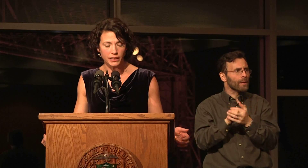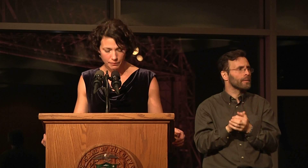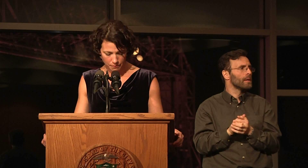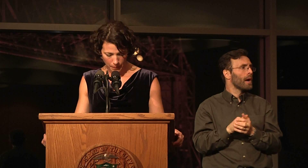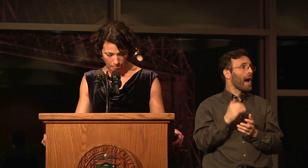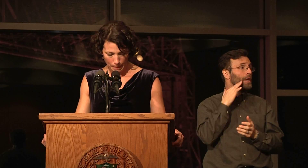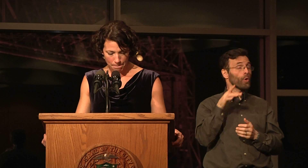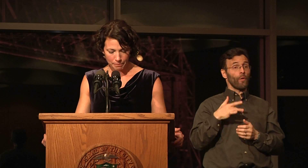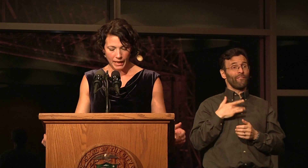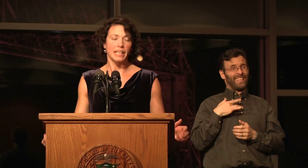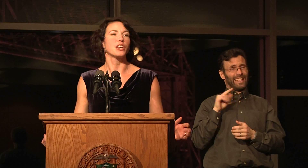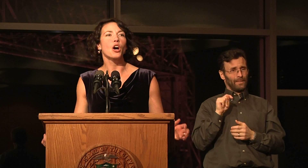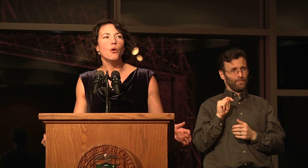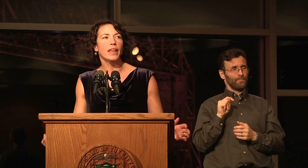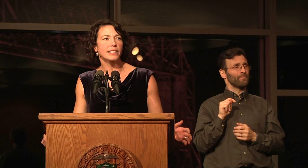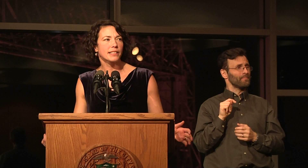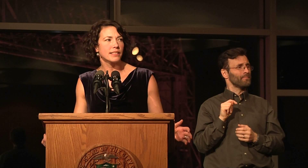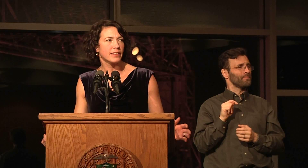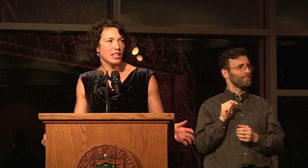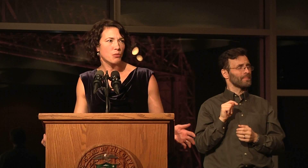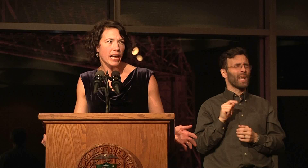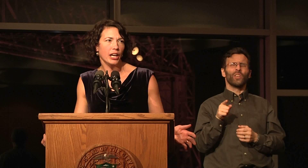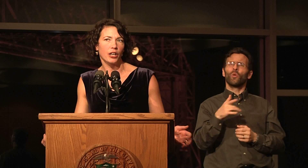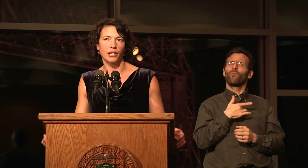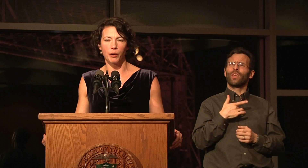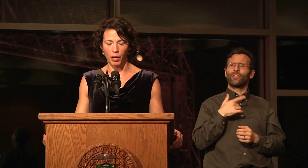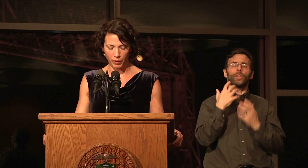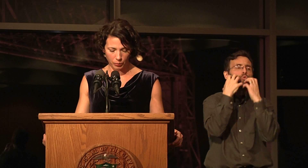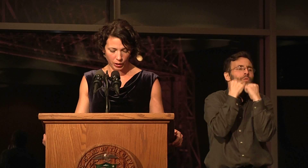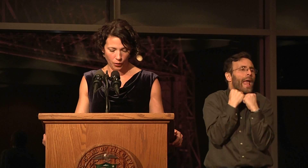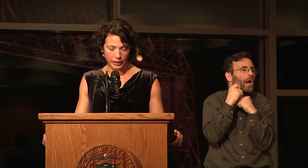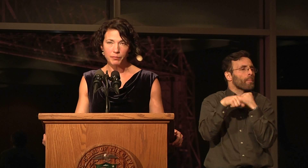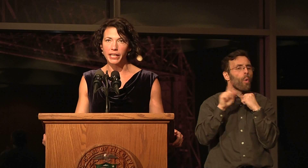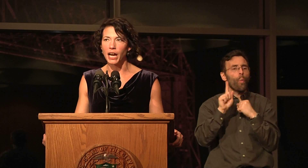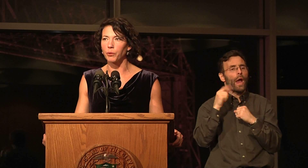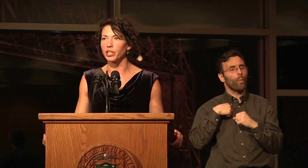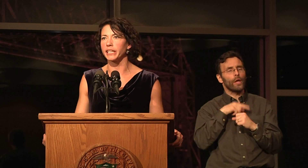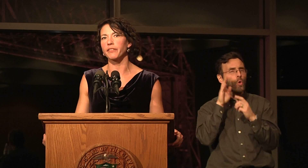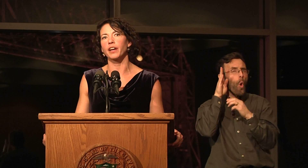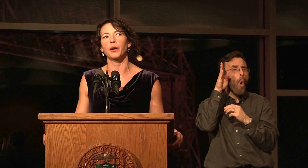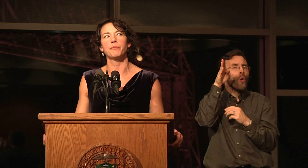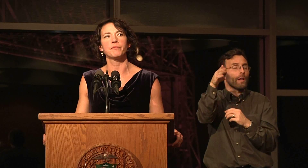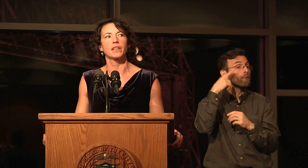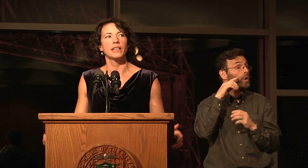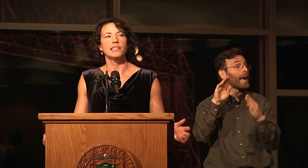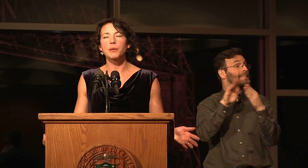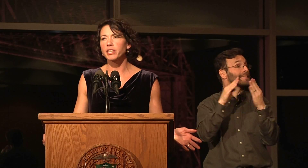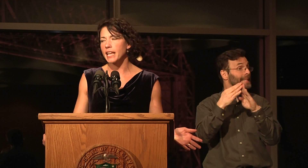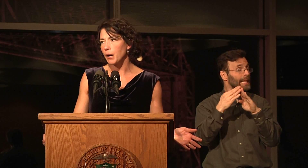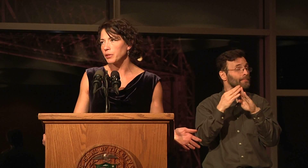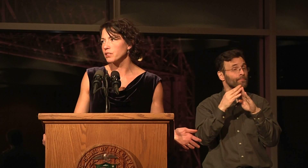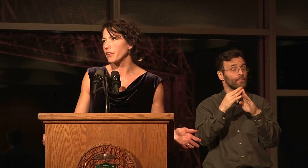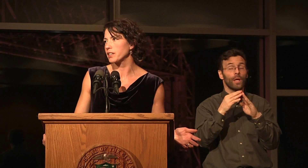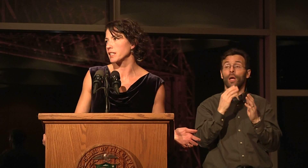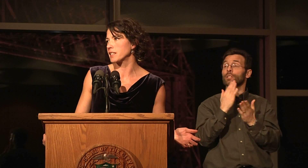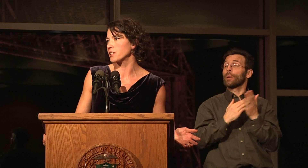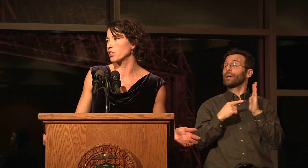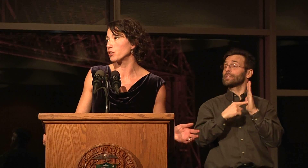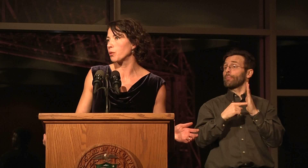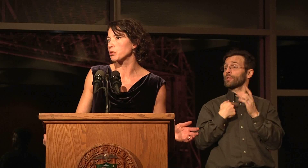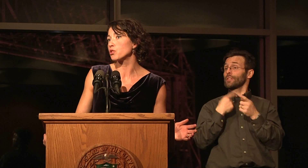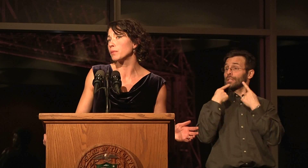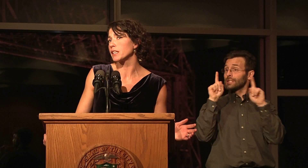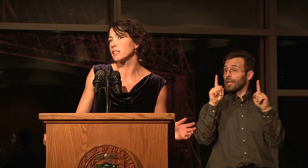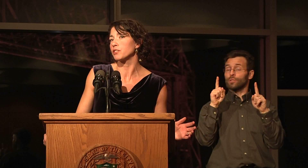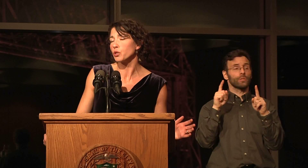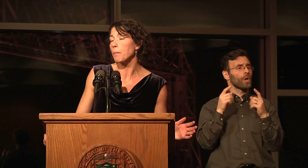you feel it. And I know that you care about where we're going and how we're going to get there. Some examples of our success